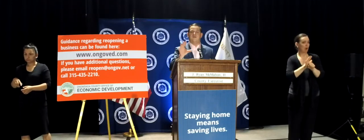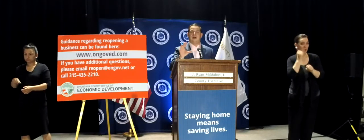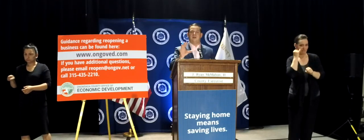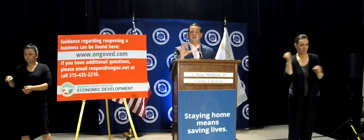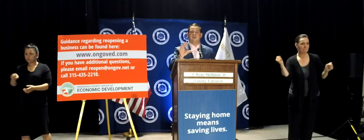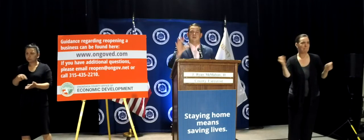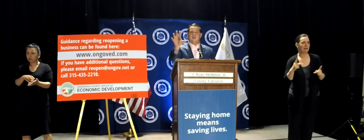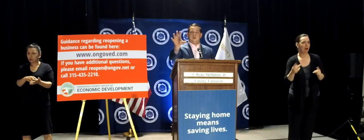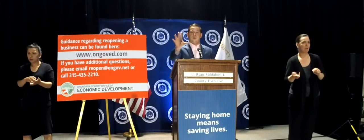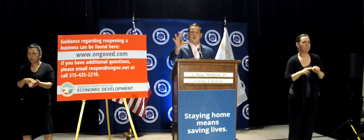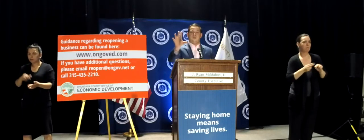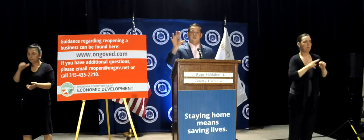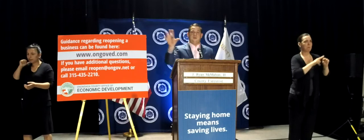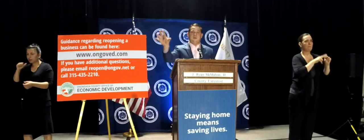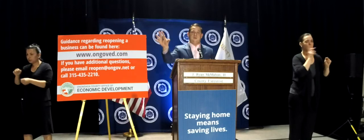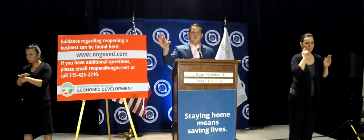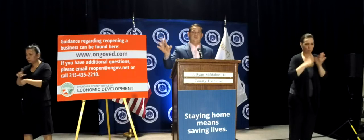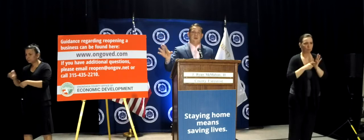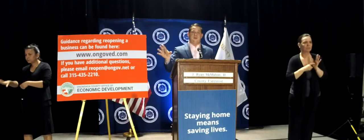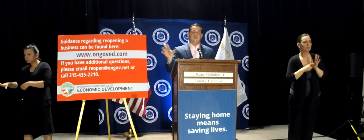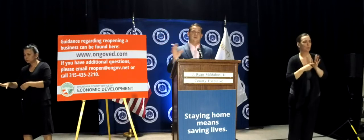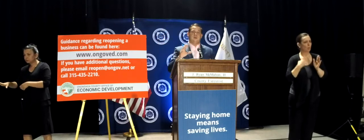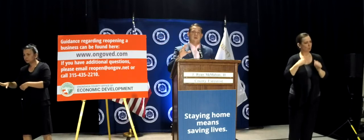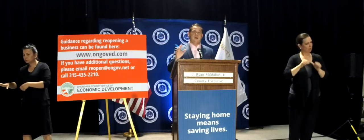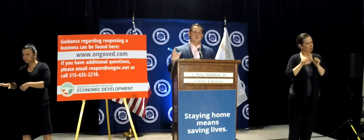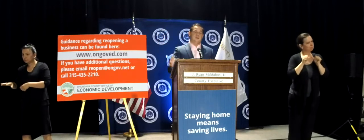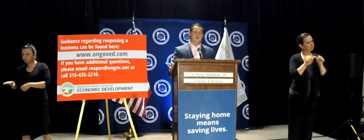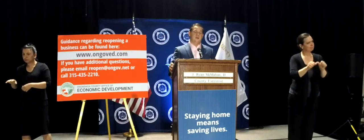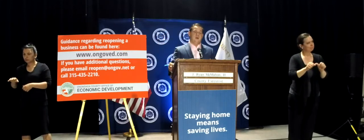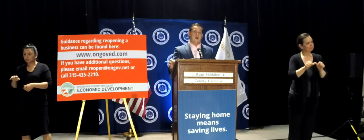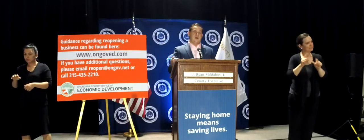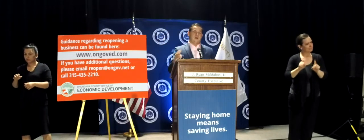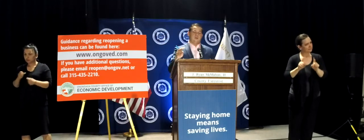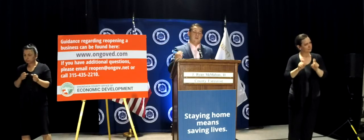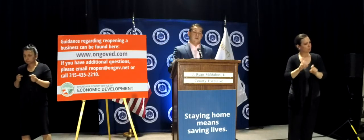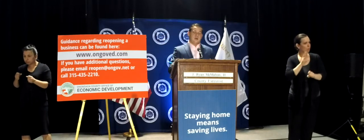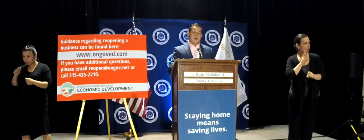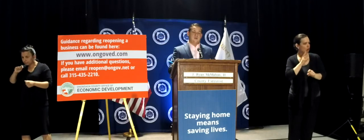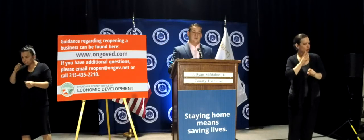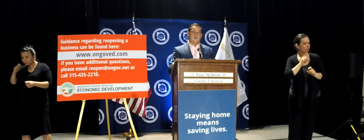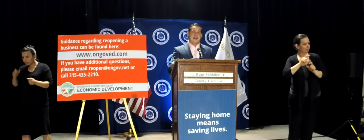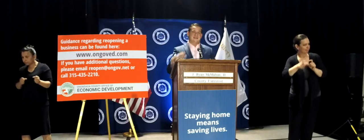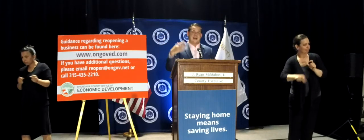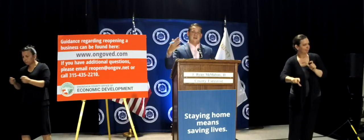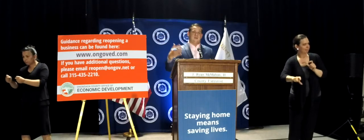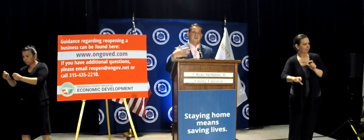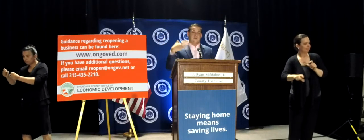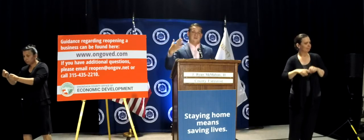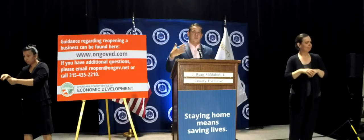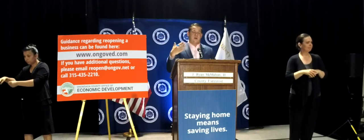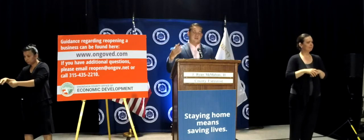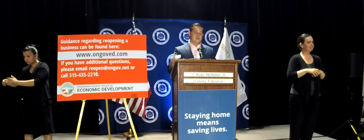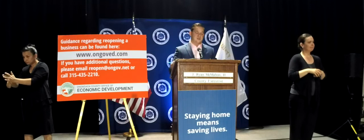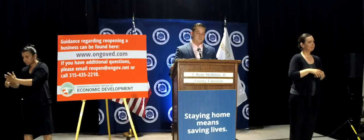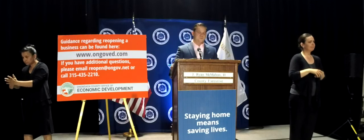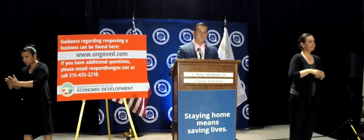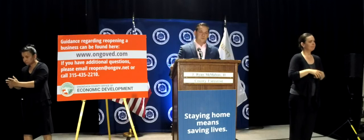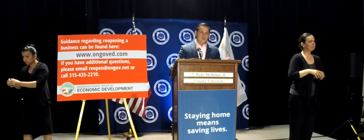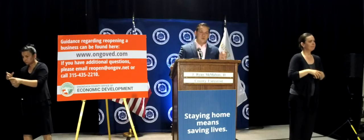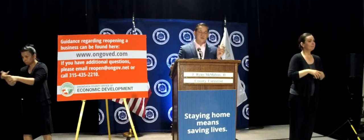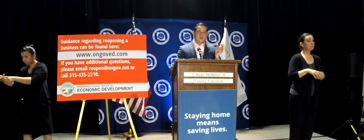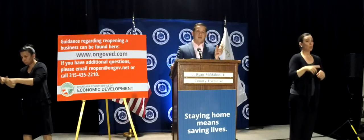testing to try to find this, quarantine, trace, isolate. And so that's kind of the thought